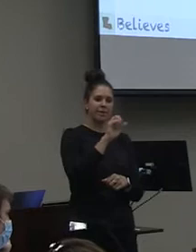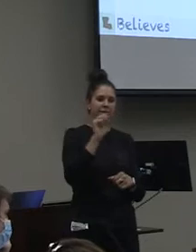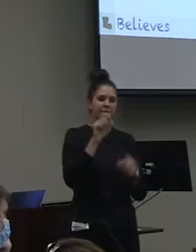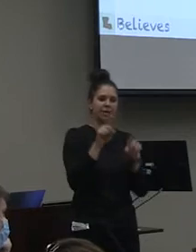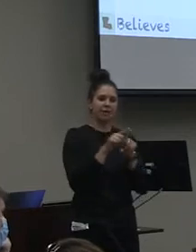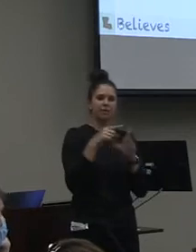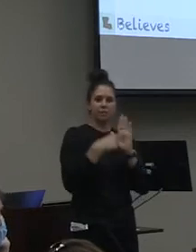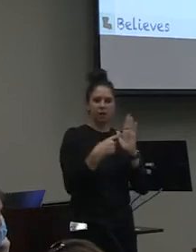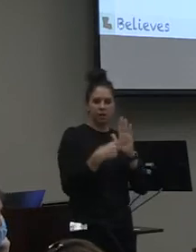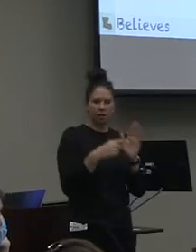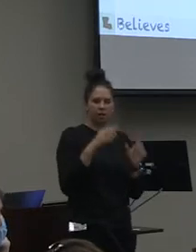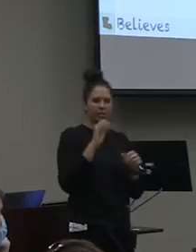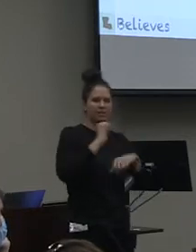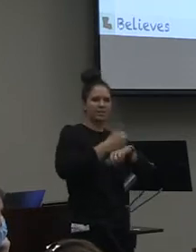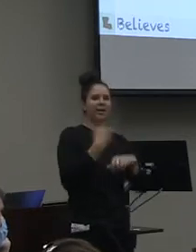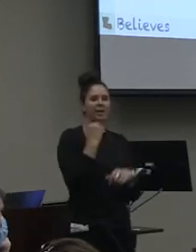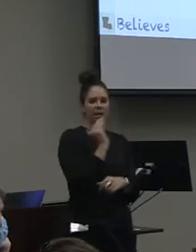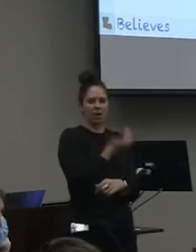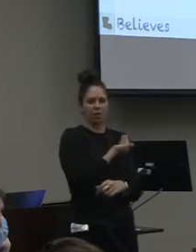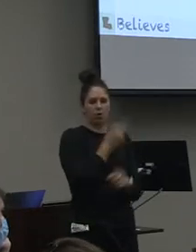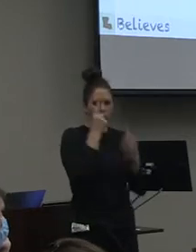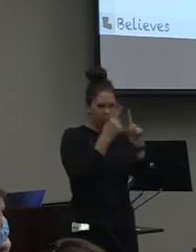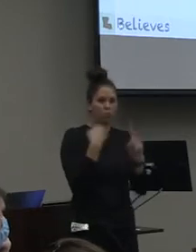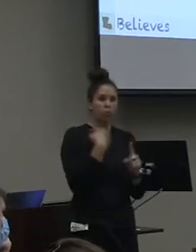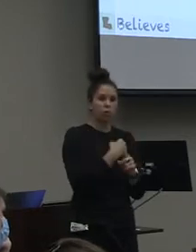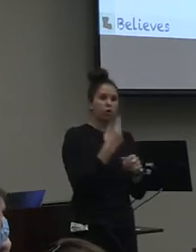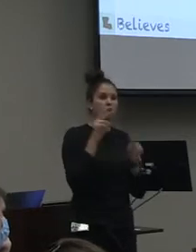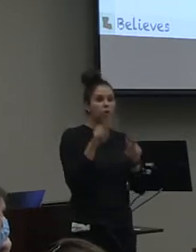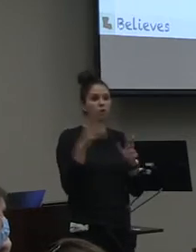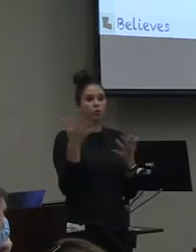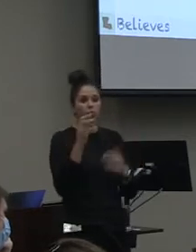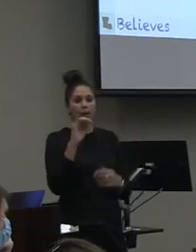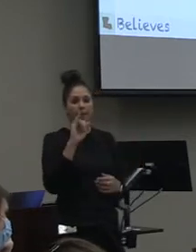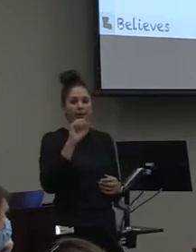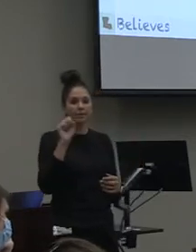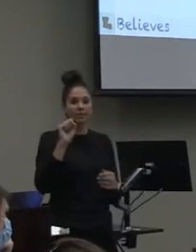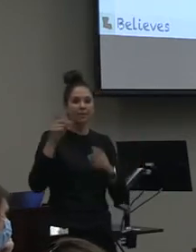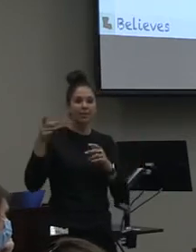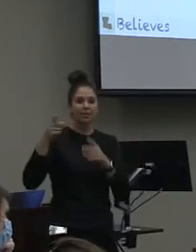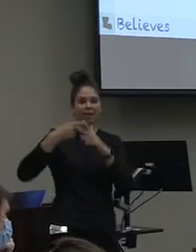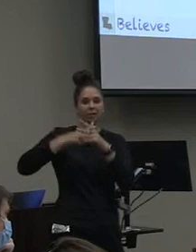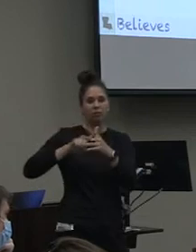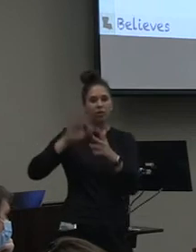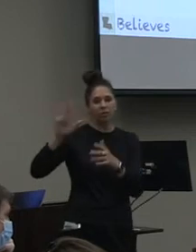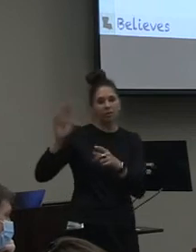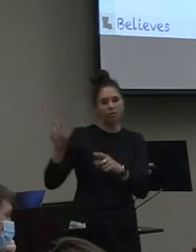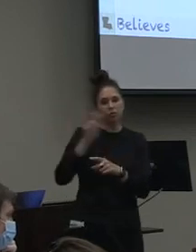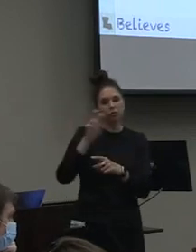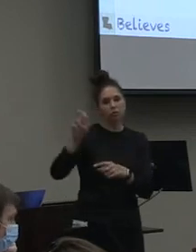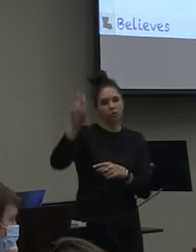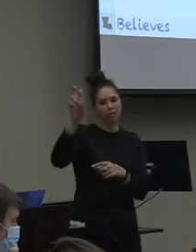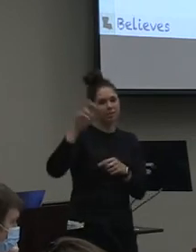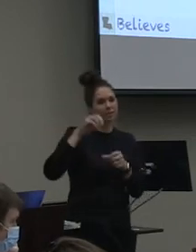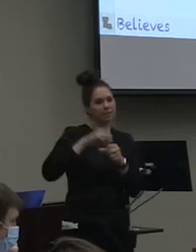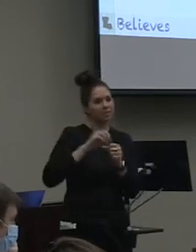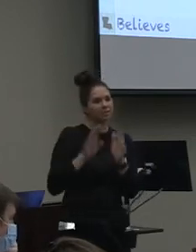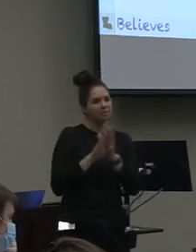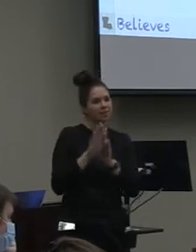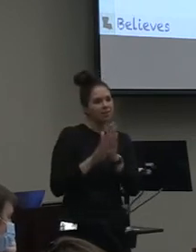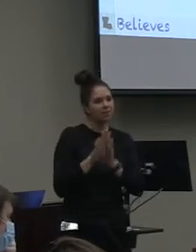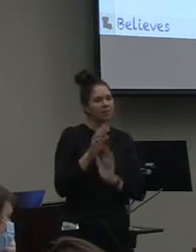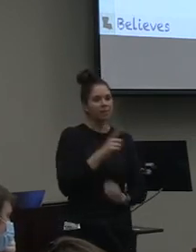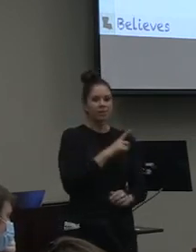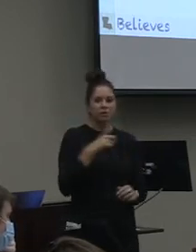model in setting our goal. So we looked at when Mississippi began their journey in